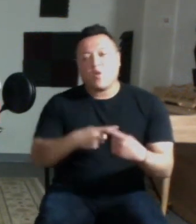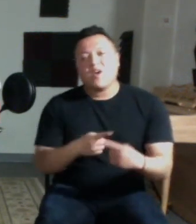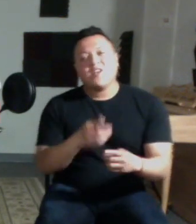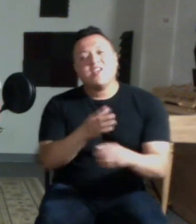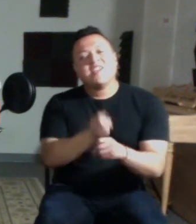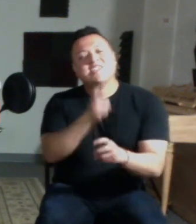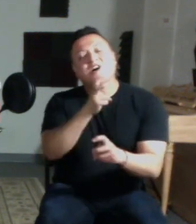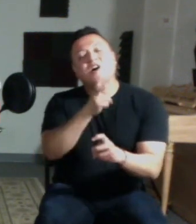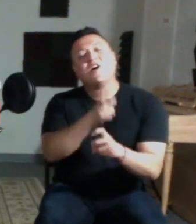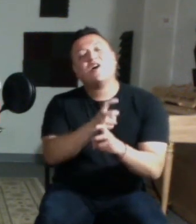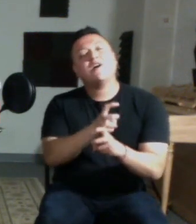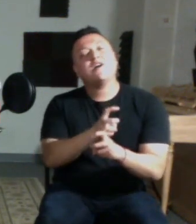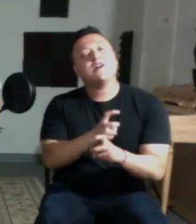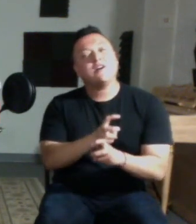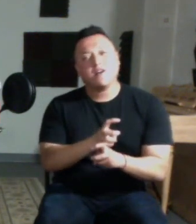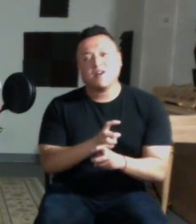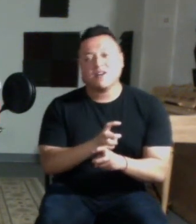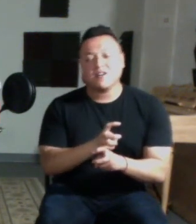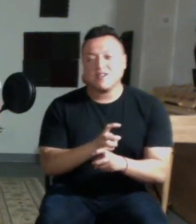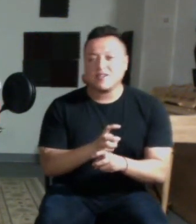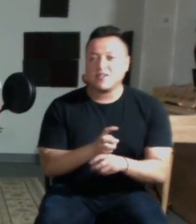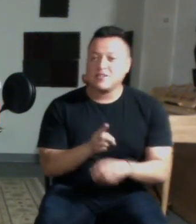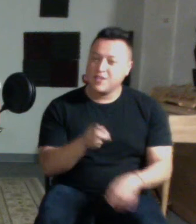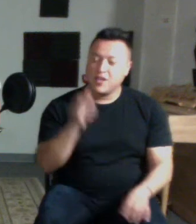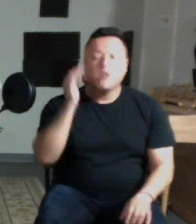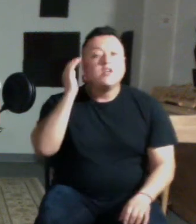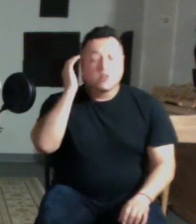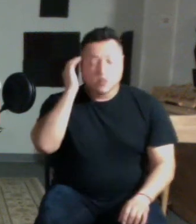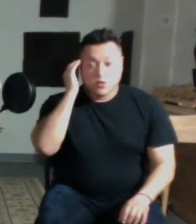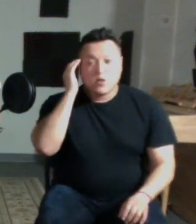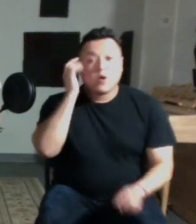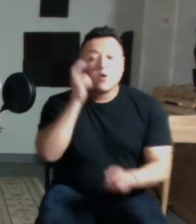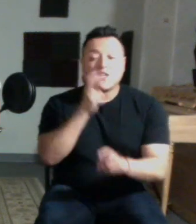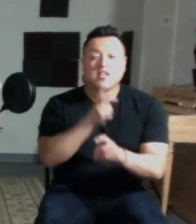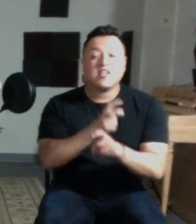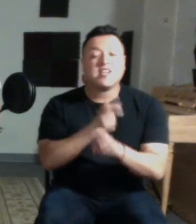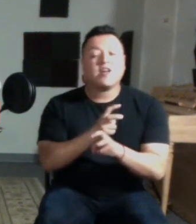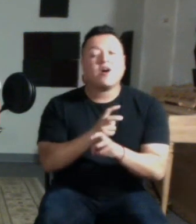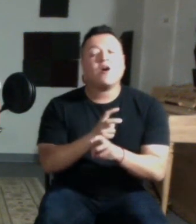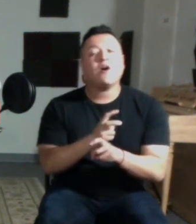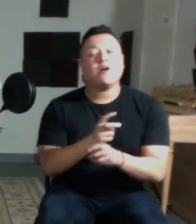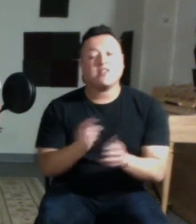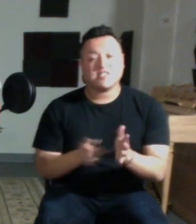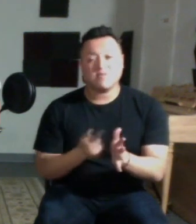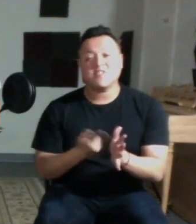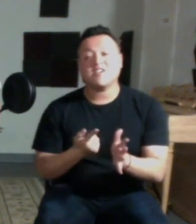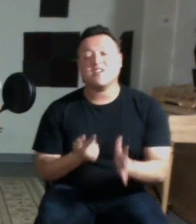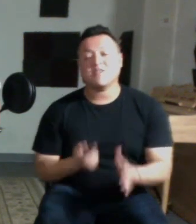When it gets hard, you know it can get hard